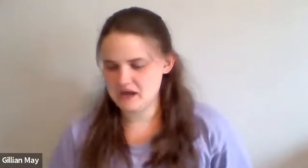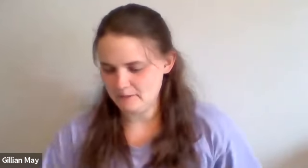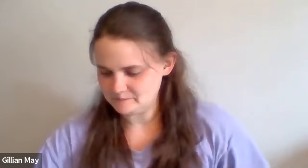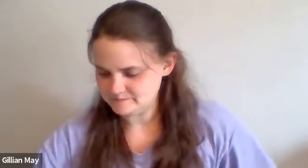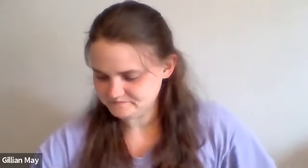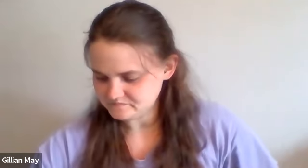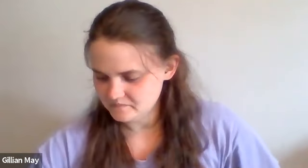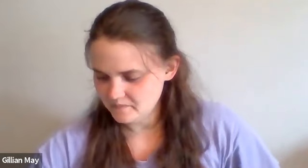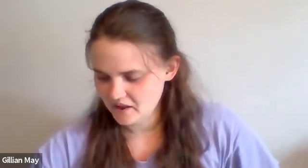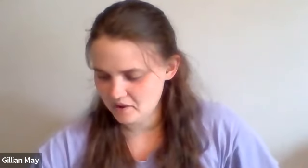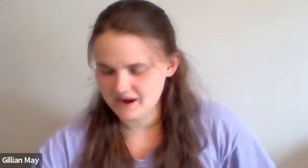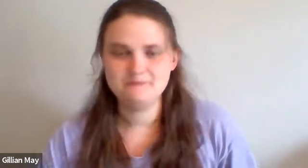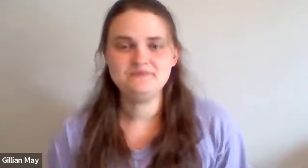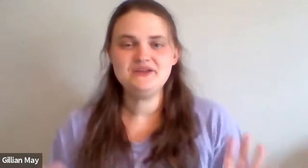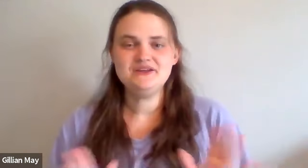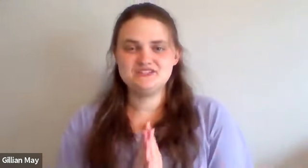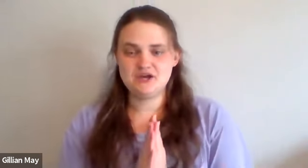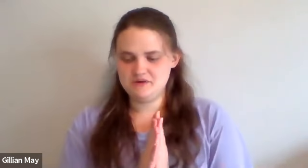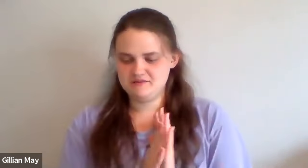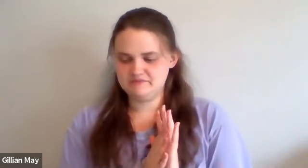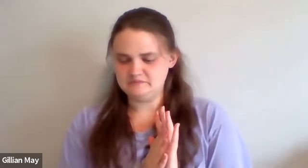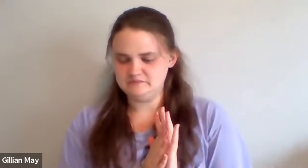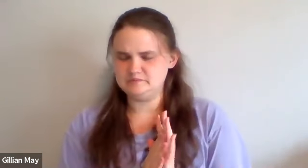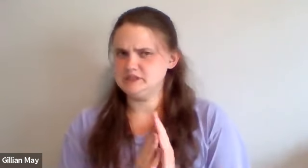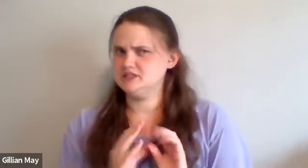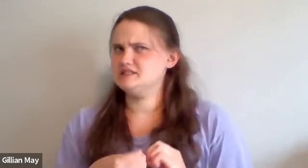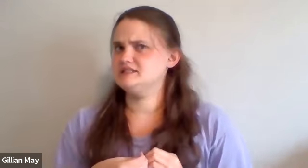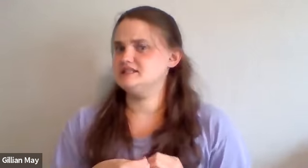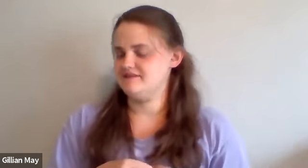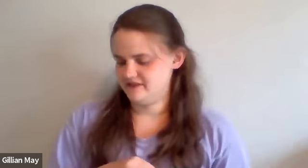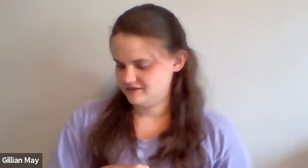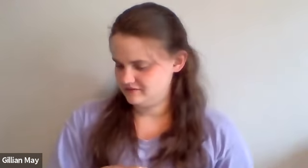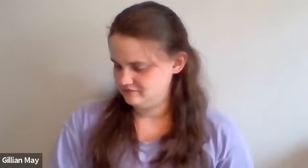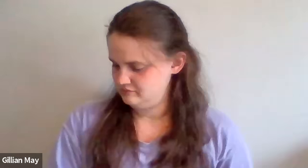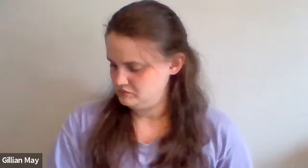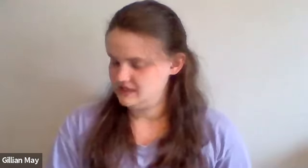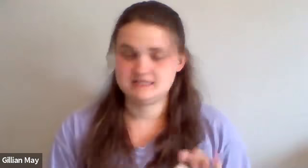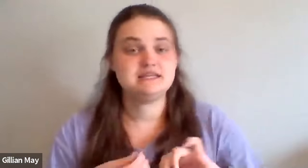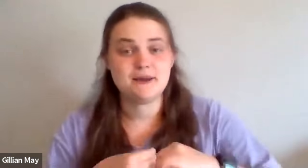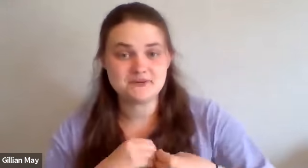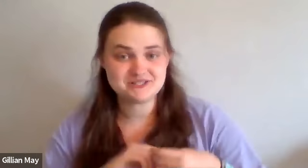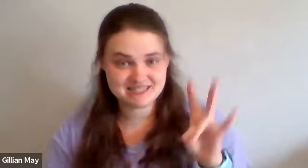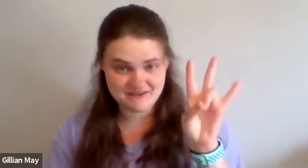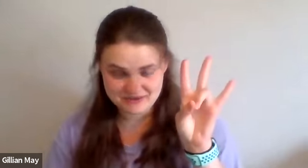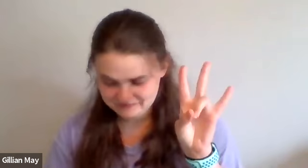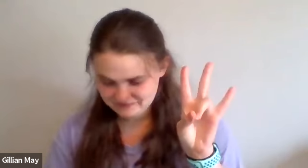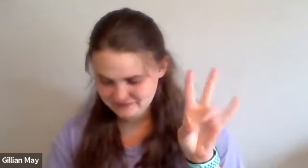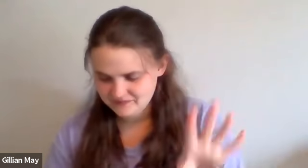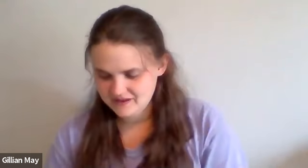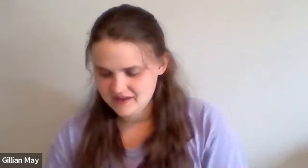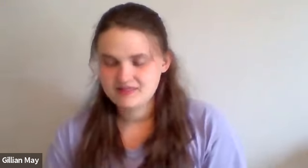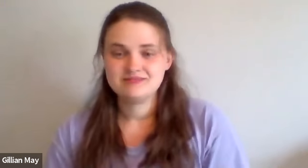okay. All right. So number 7. Yes, number 7.